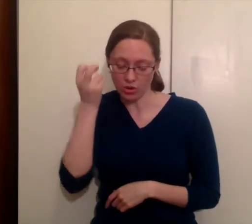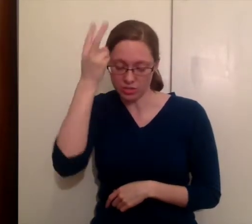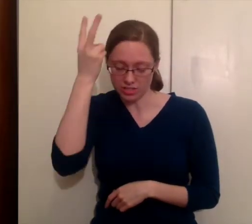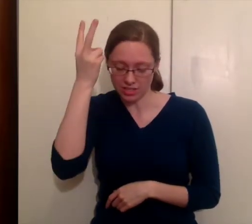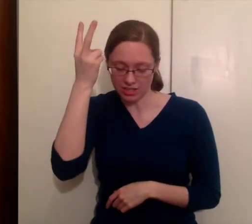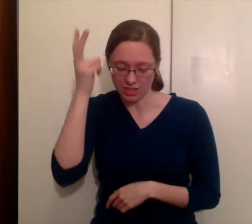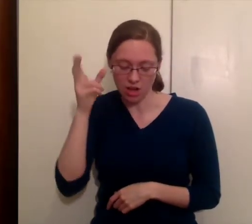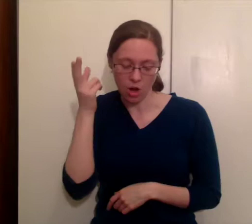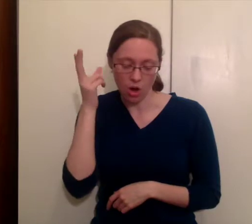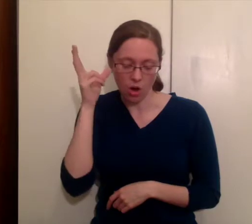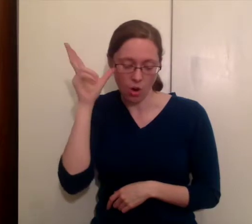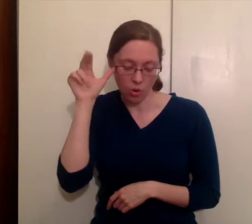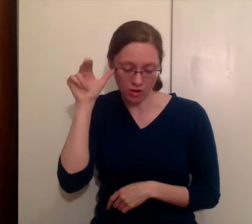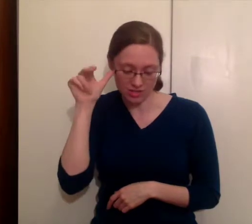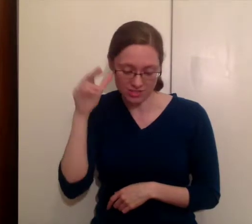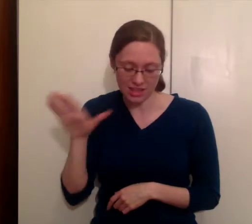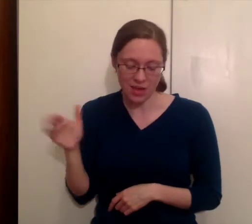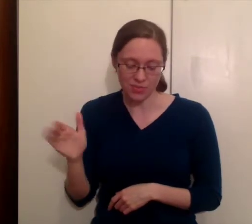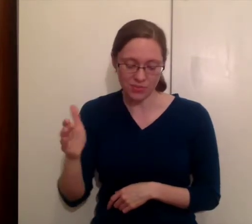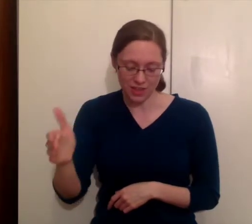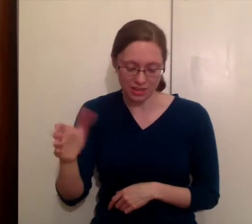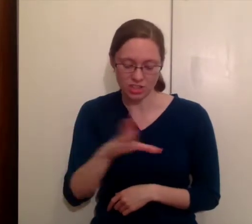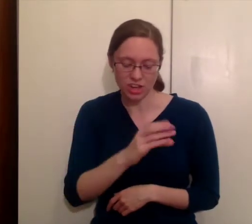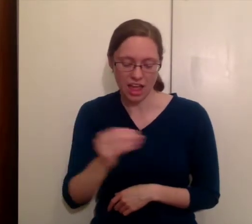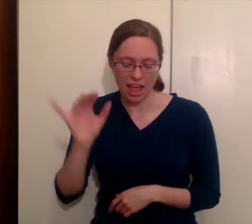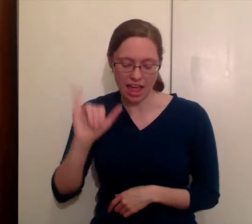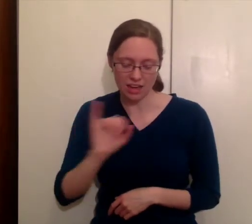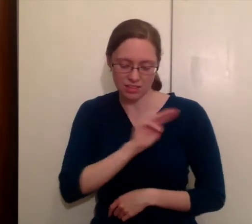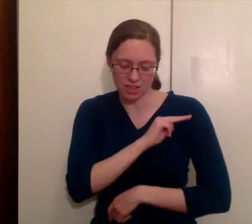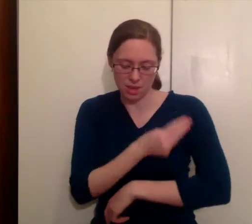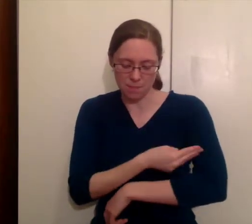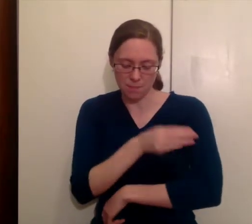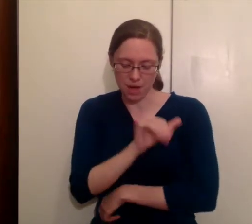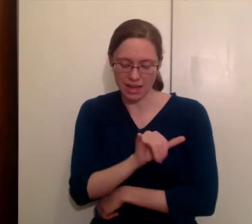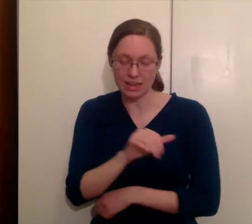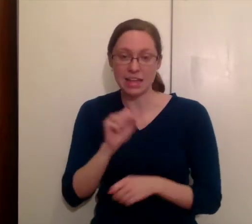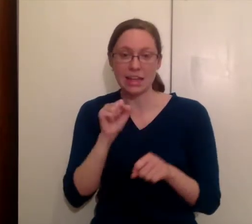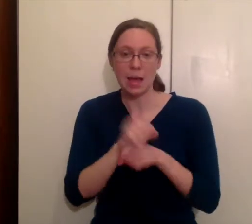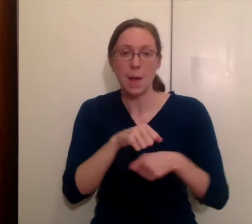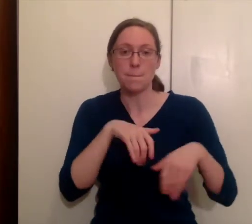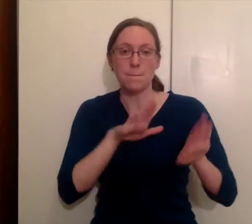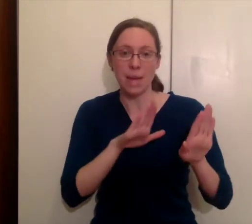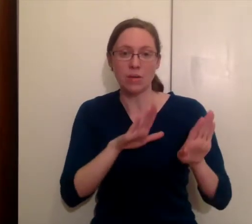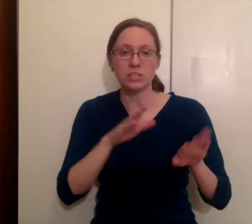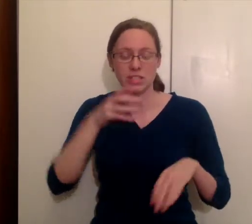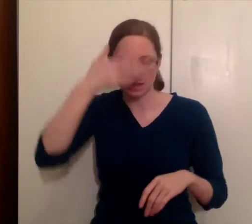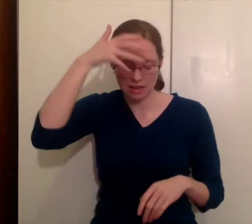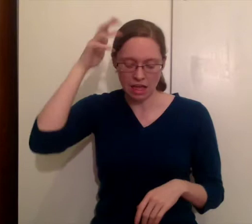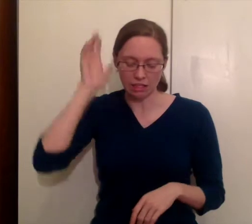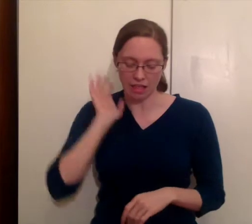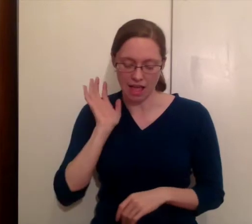goat, horse, fish, and the mighty mountain